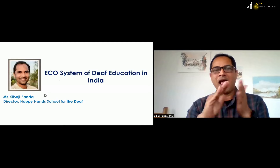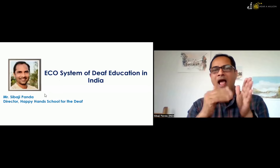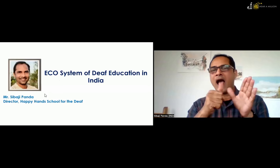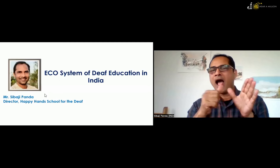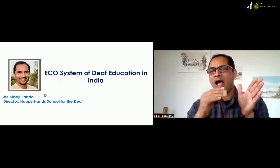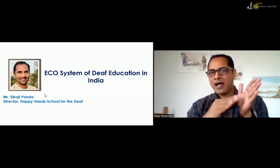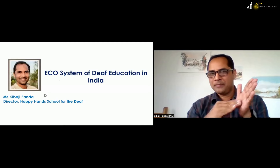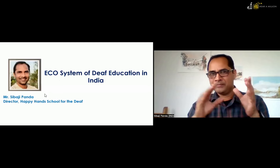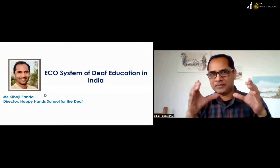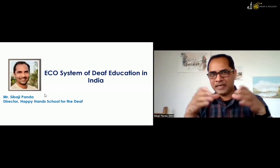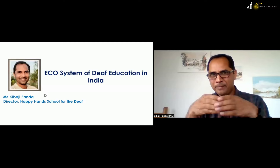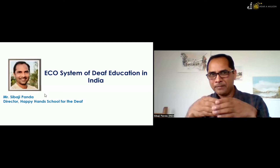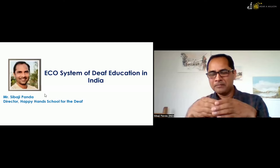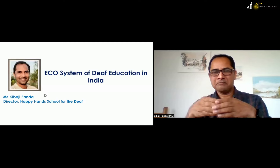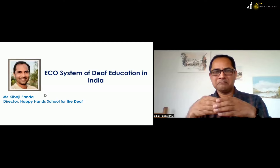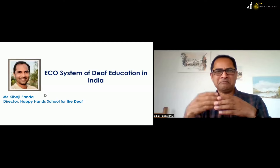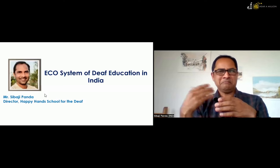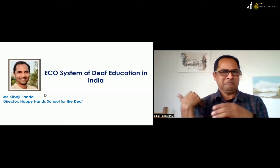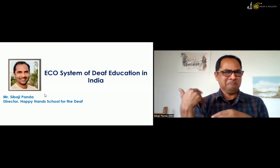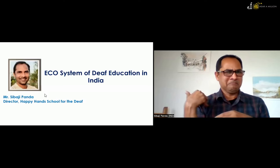I would like to thank Here a Million,